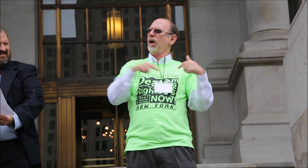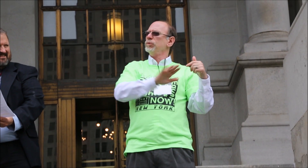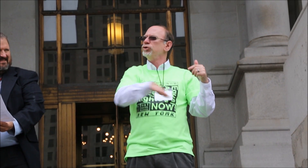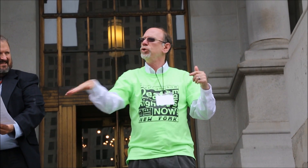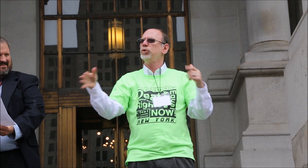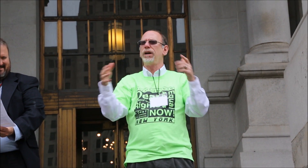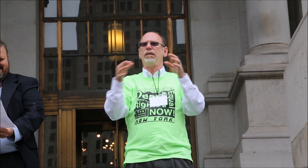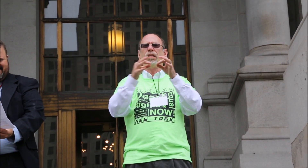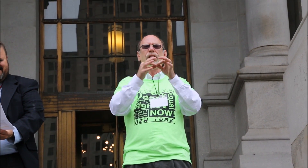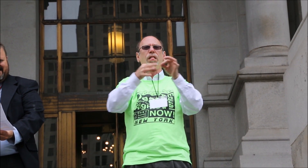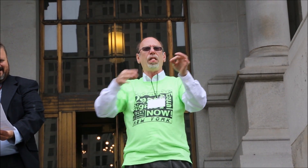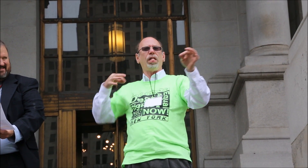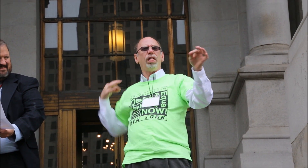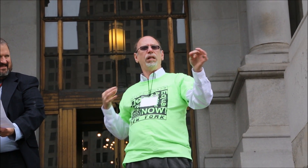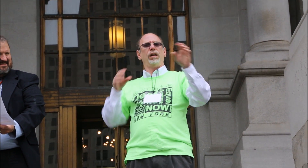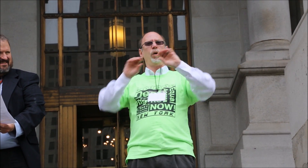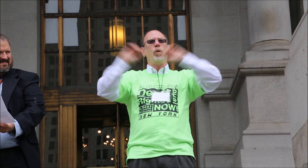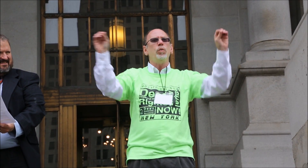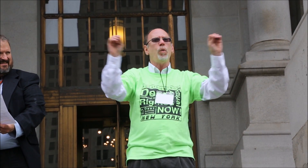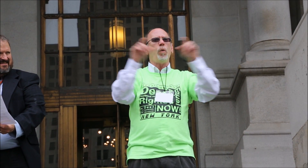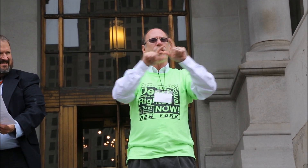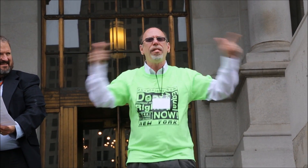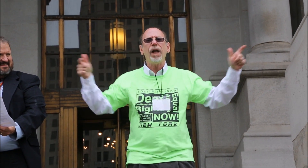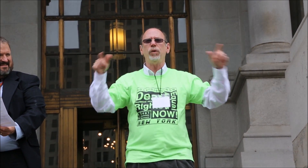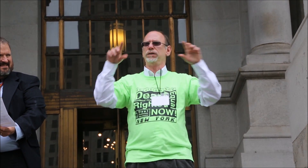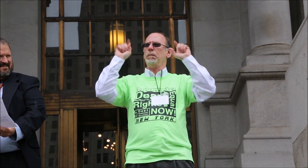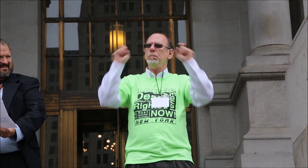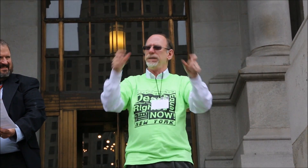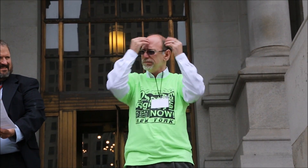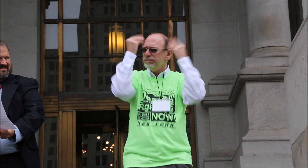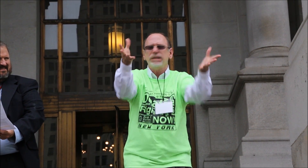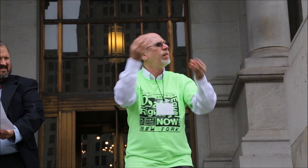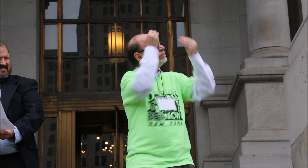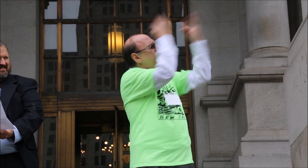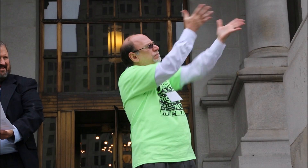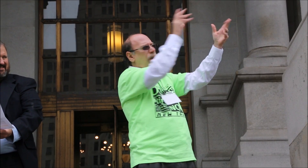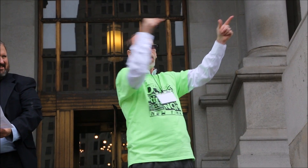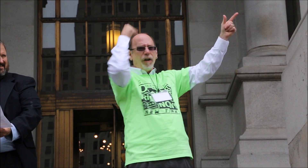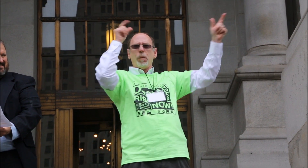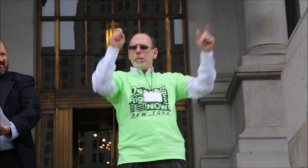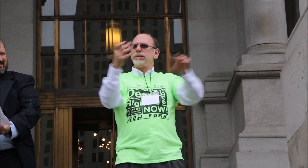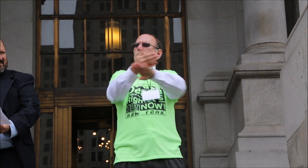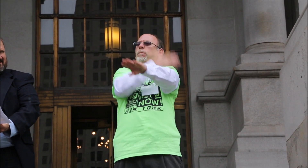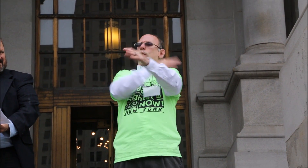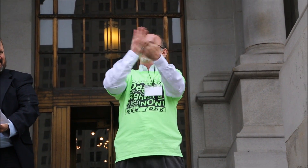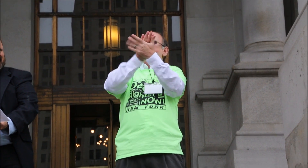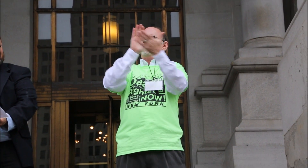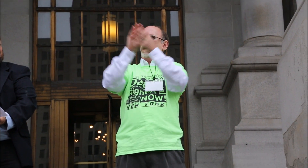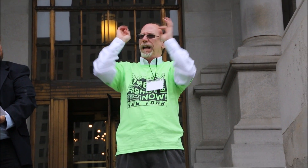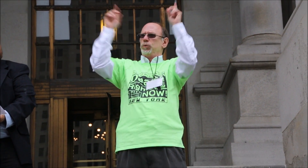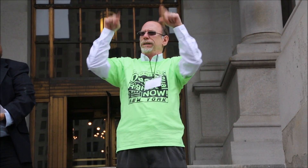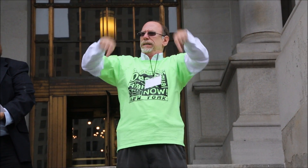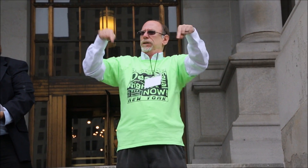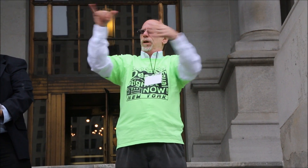We need to have language access in education. American Sign Language has an important part in education of deaf